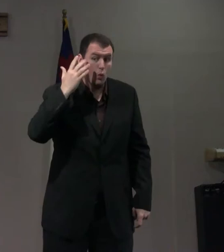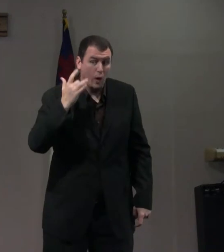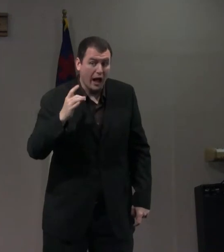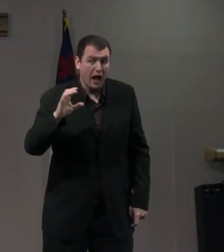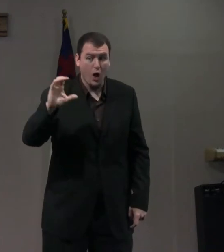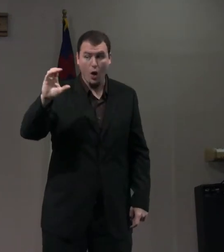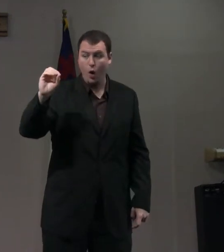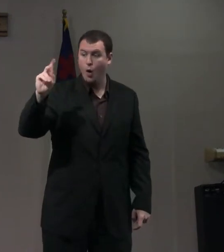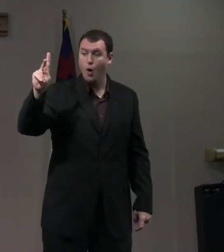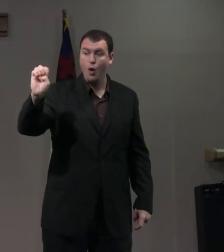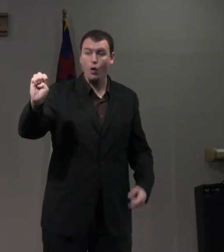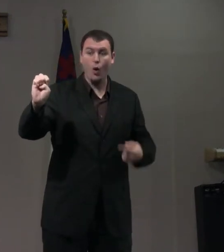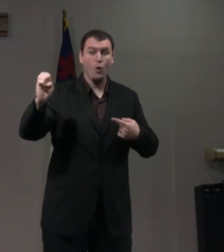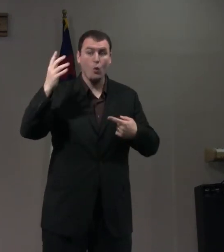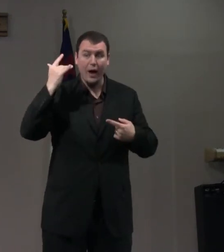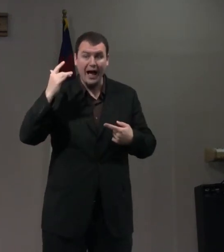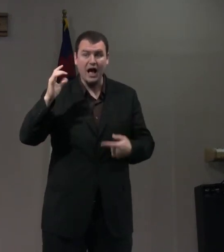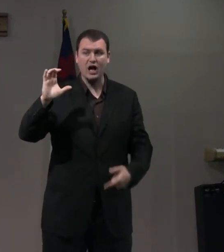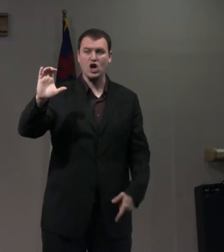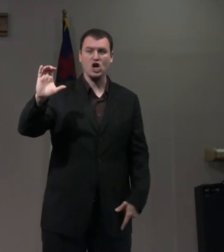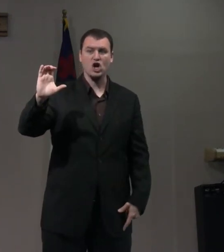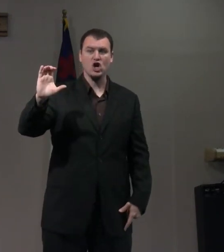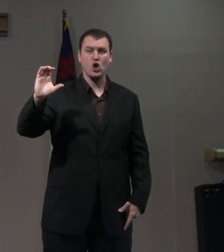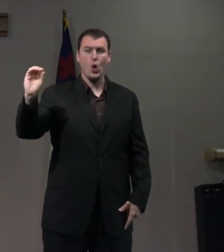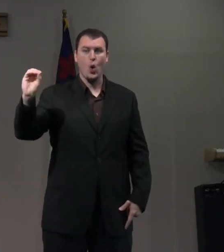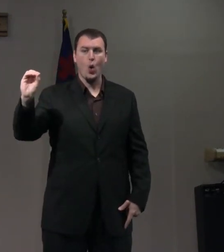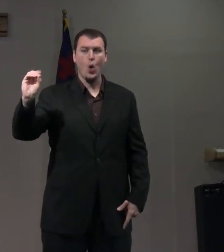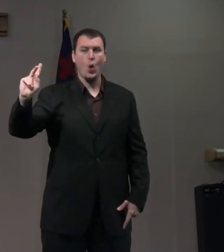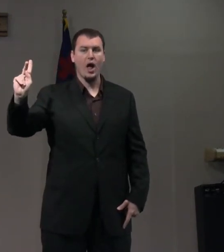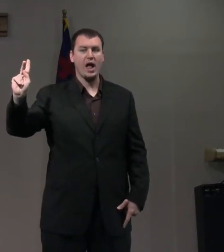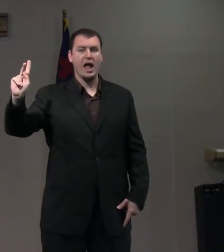His whole life is Coke over Pepsi.